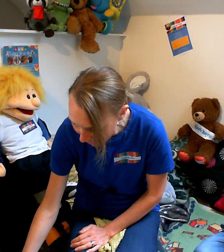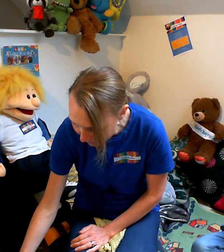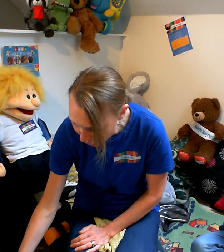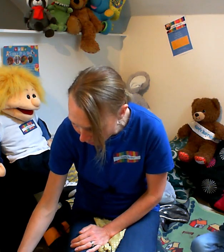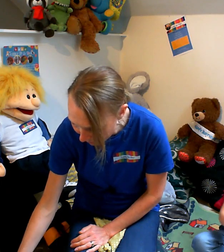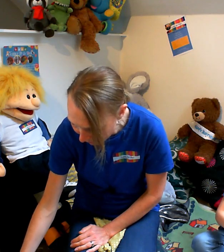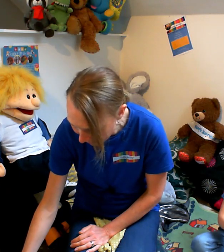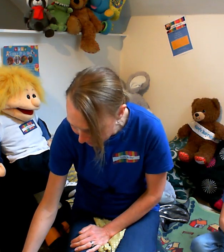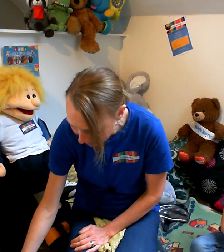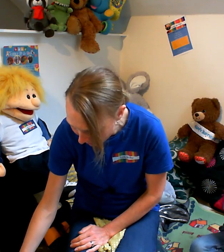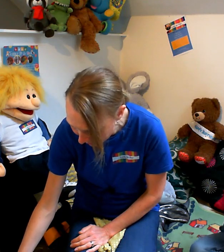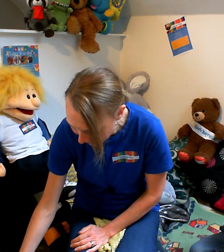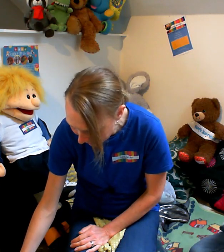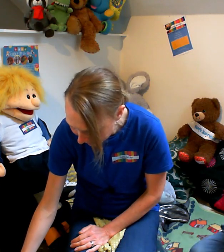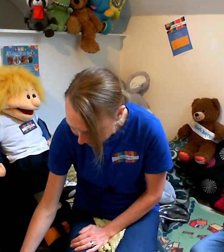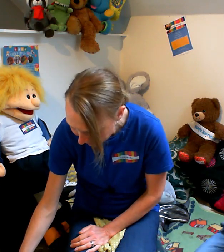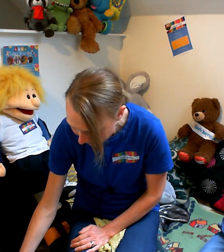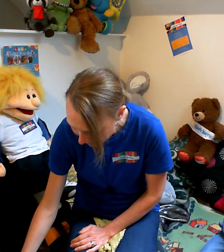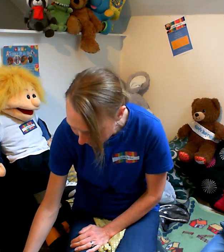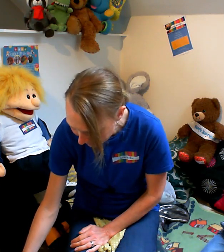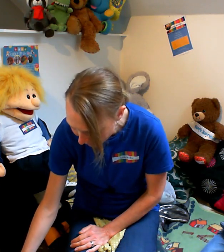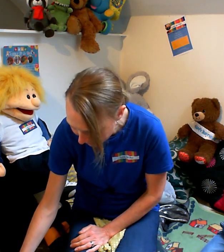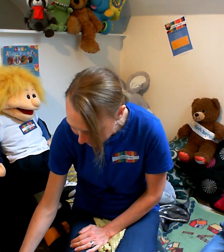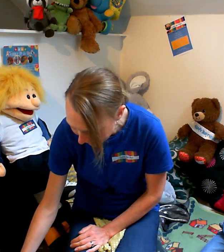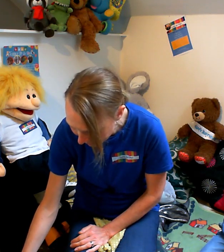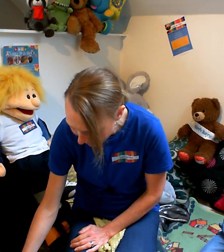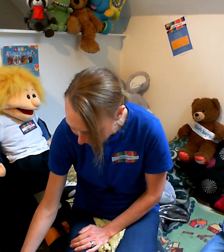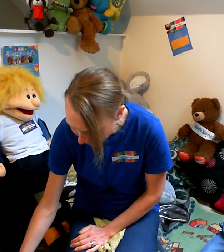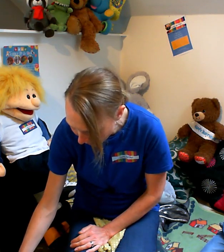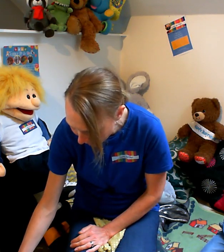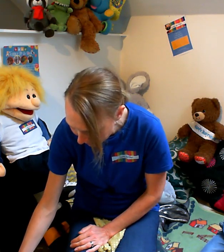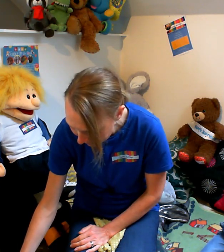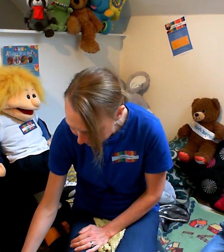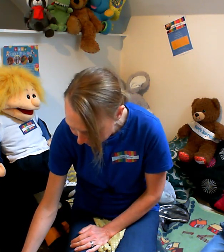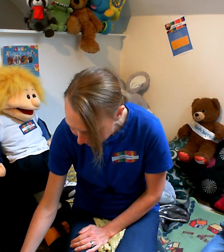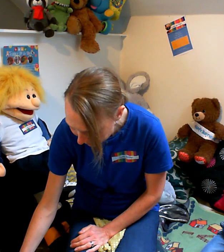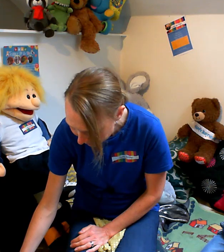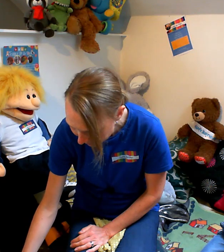to go and find something. Let's just get the right one.